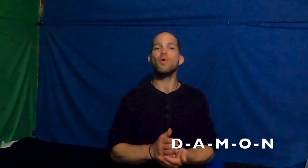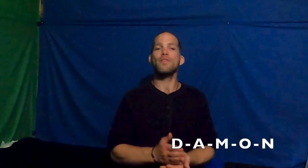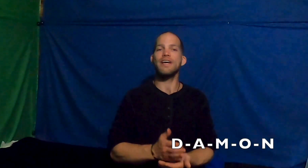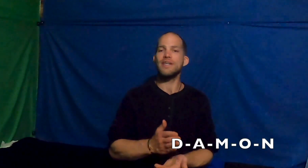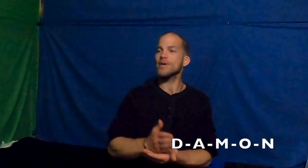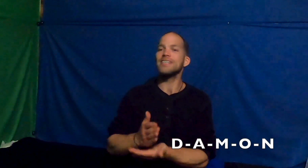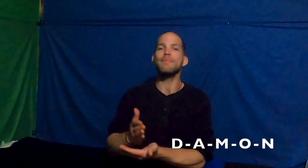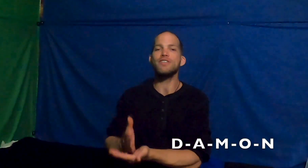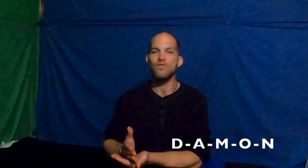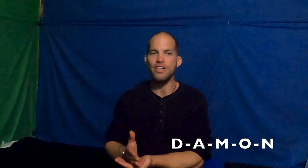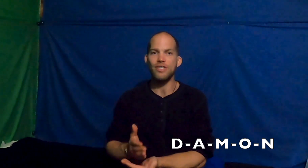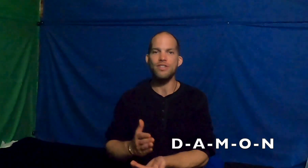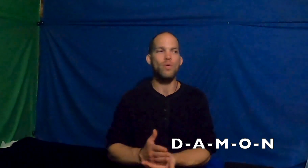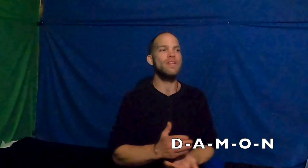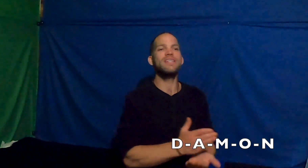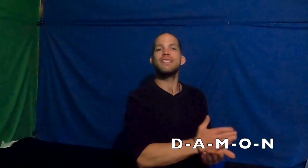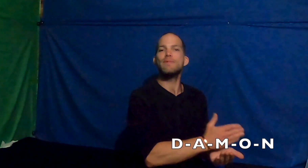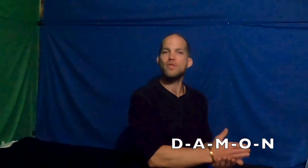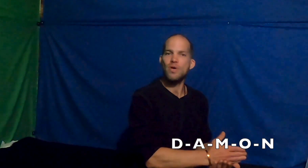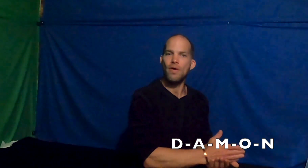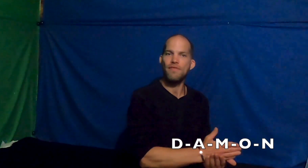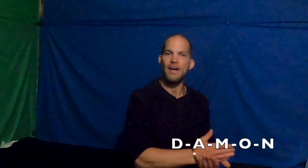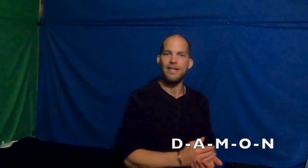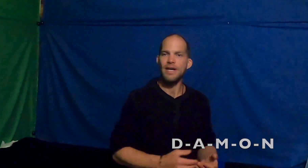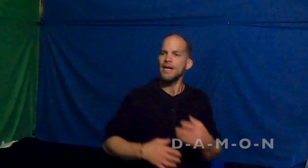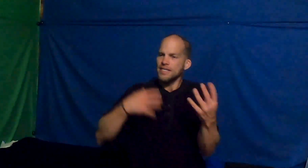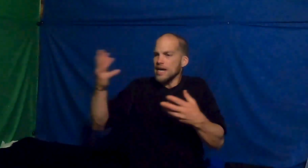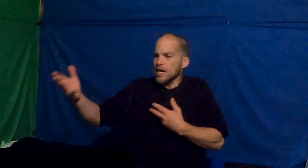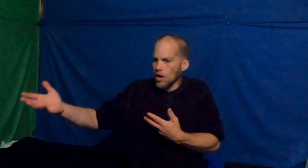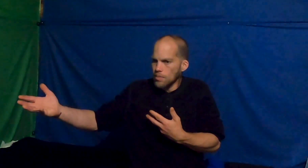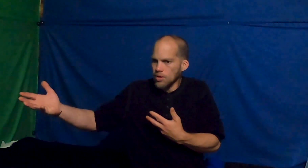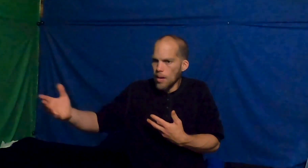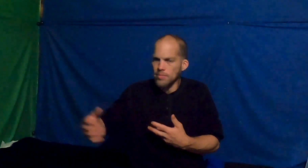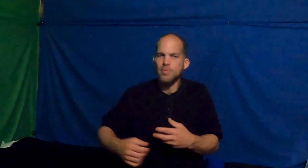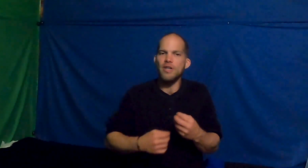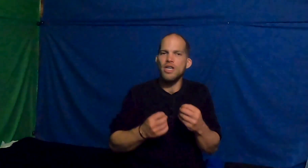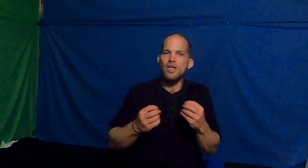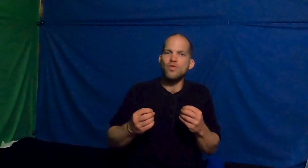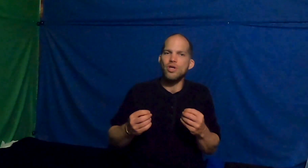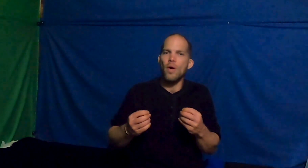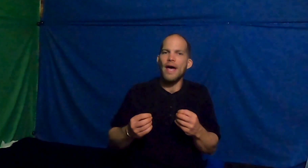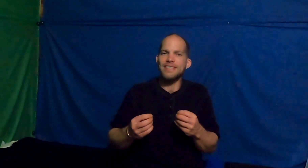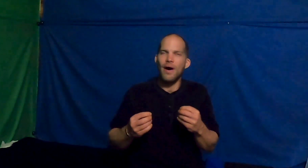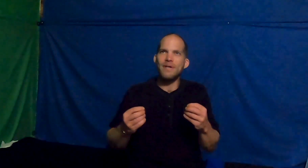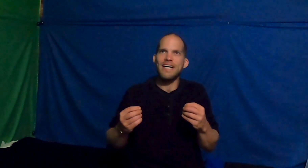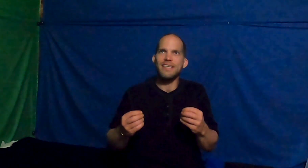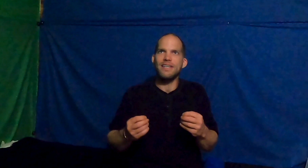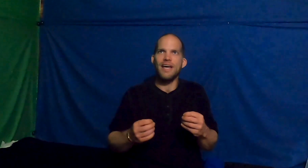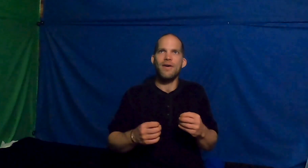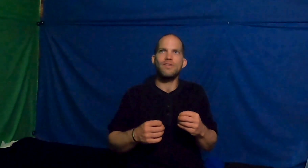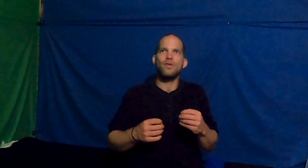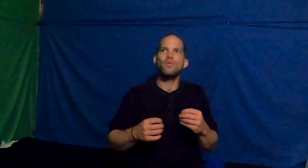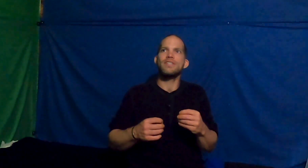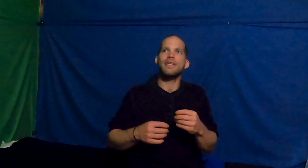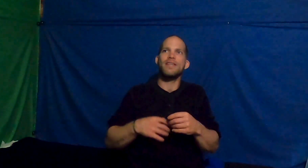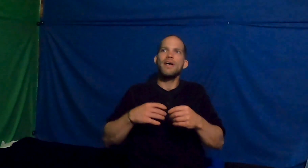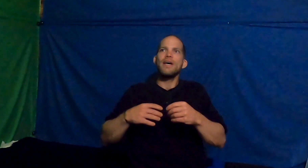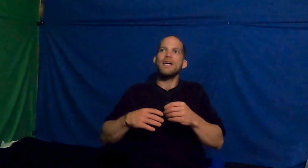things that were demonstrations or the demons we all fight, taking on problems. But he usually always acted as a character who was like either